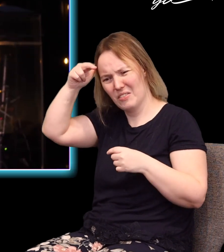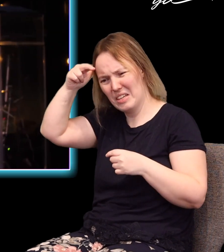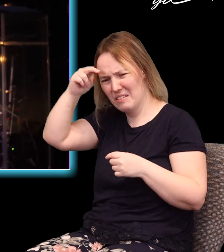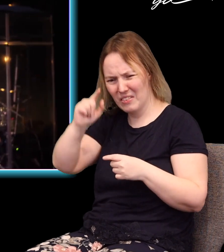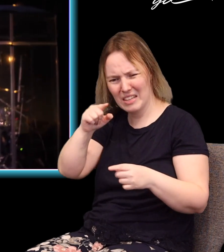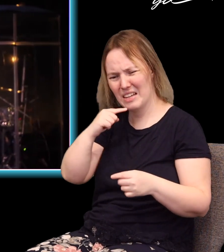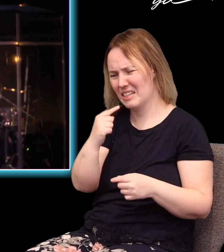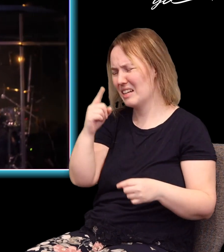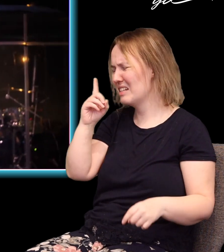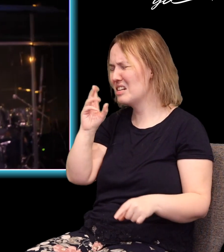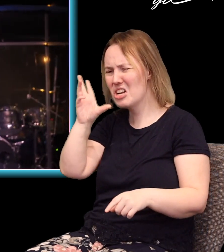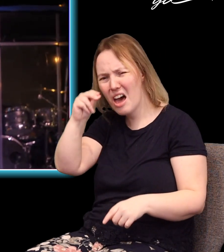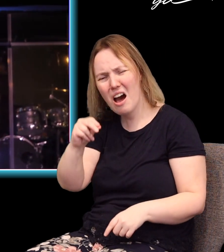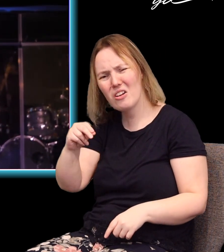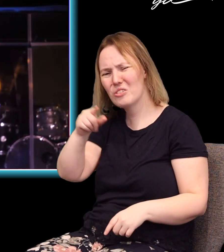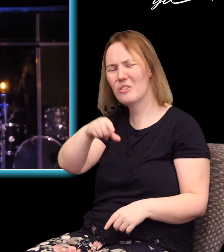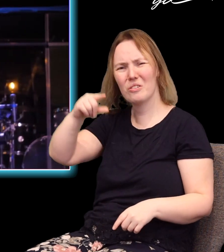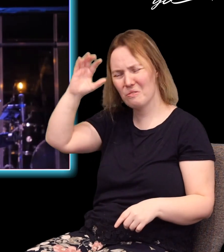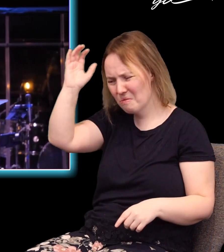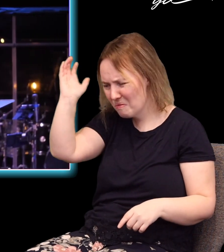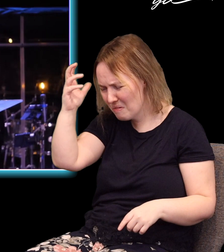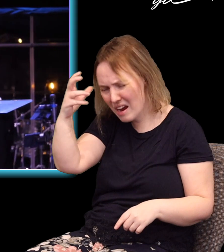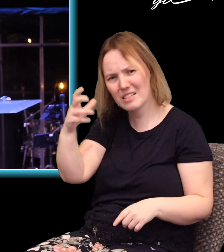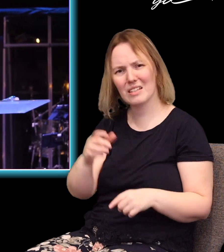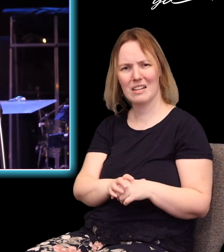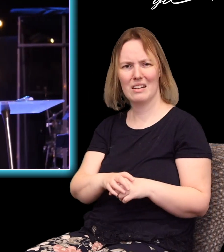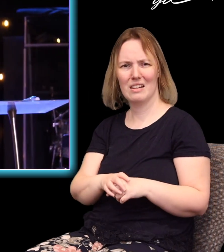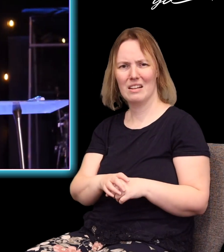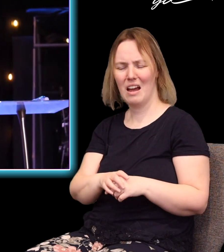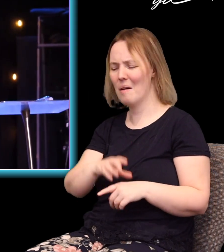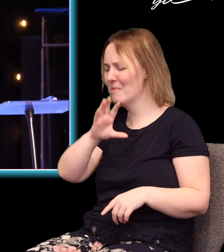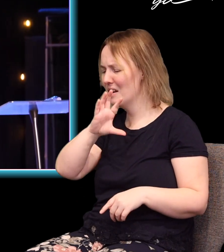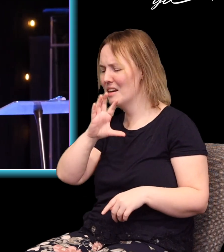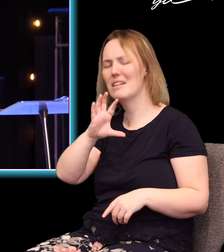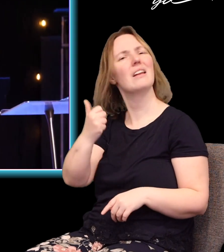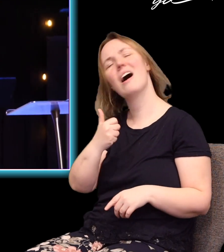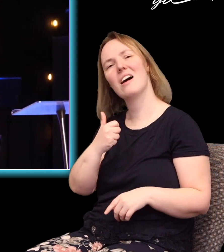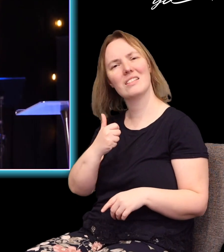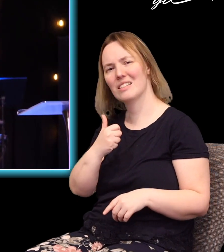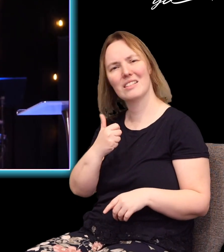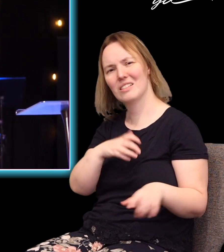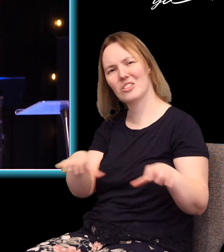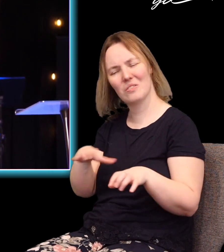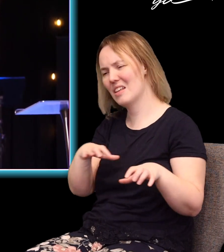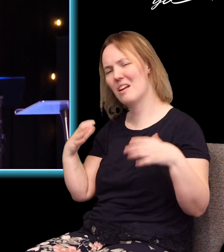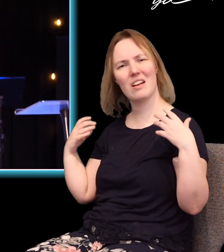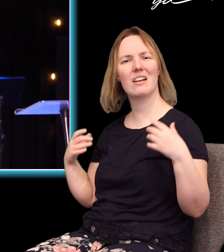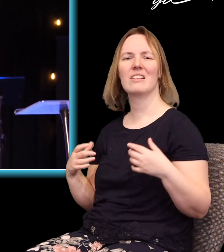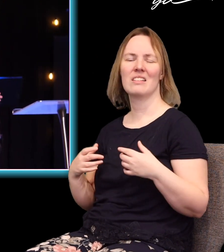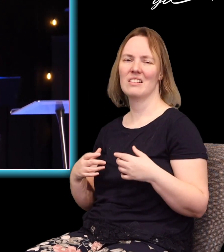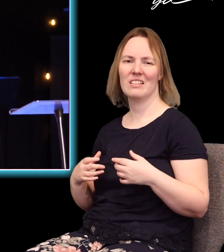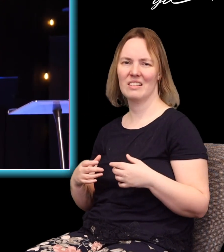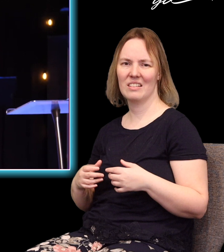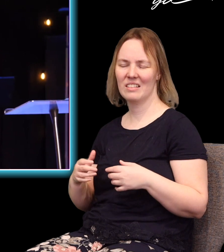you're saying that. I mean, you're crazy. You tried that 30 years ago. Hey, I'm not wearing that anymore. That's not in style for me anymore. I'm going